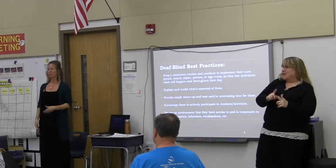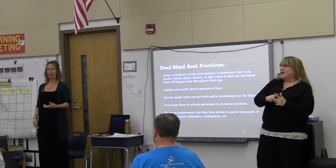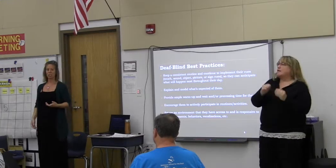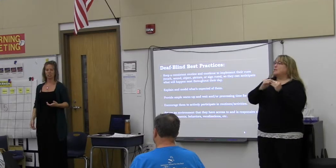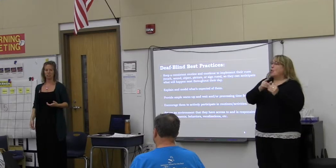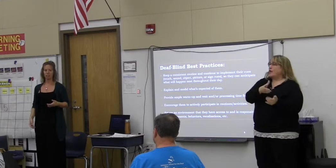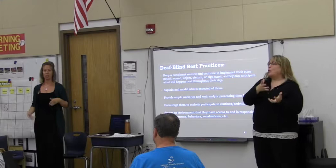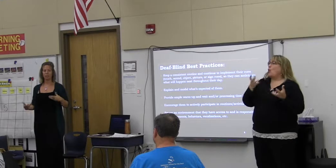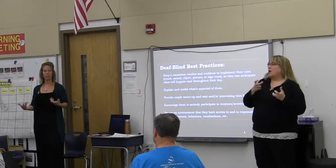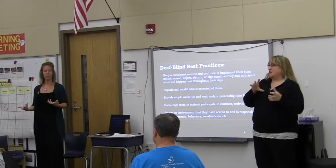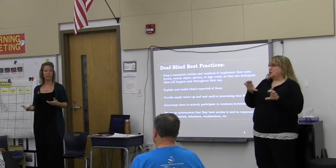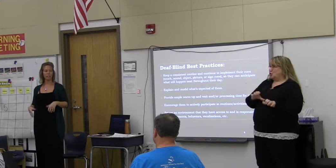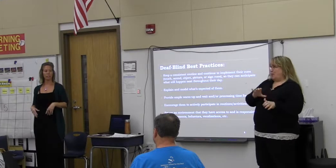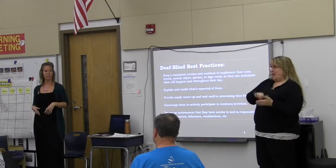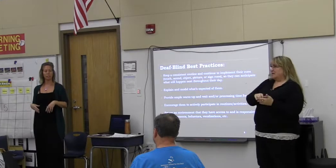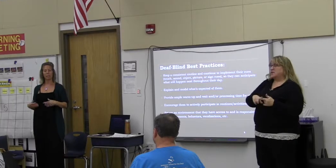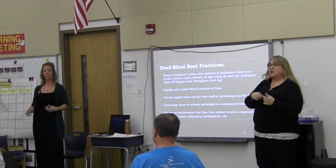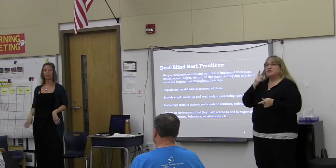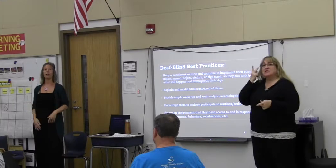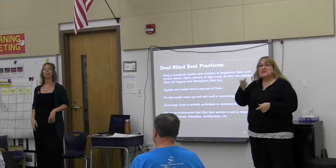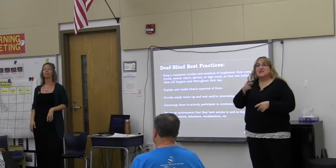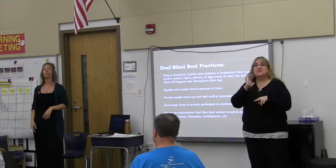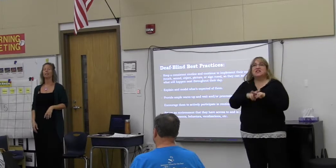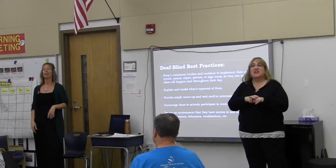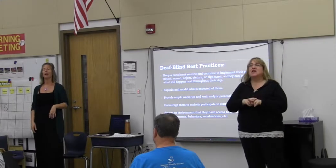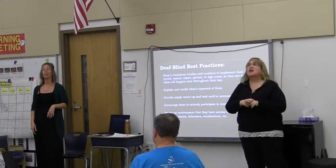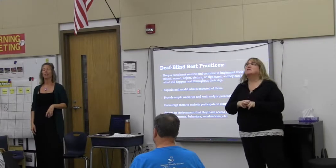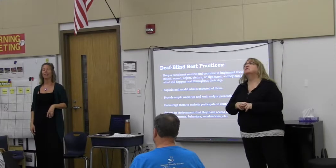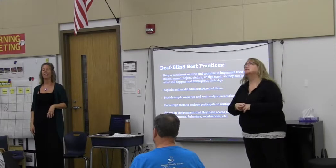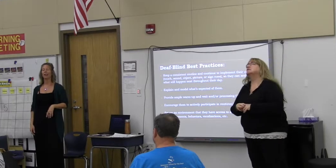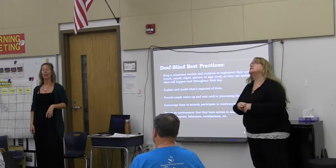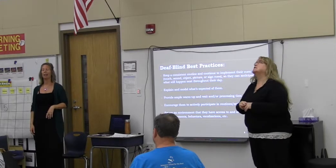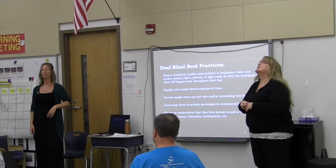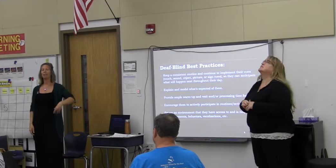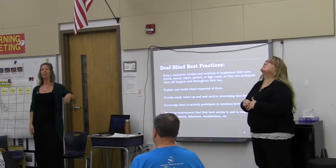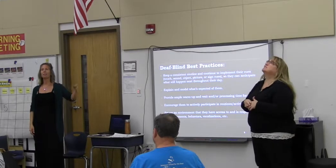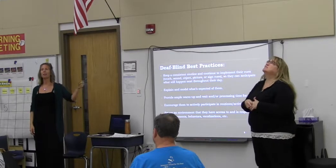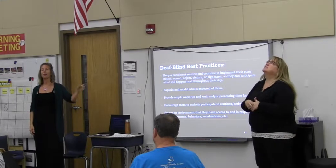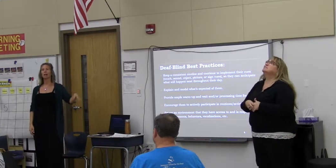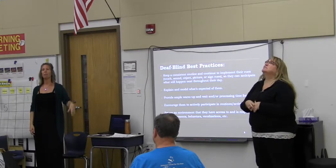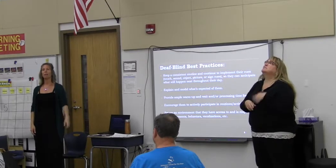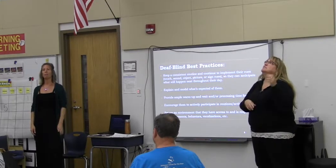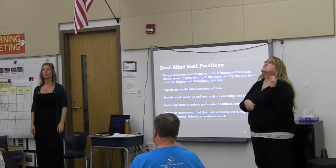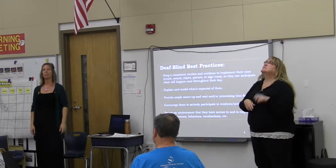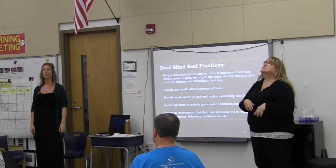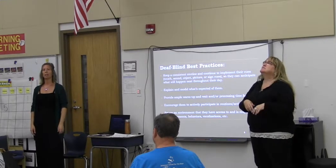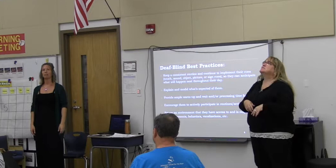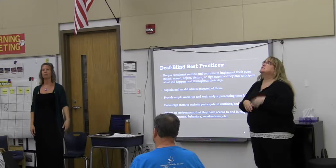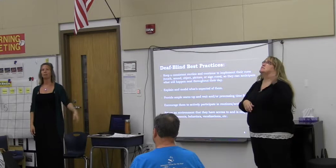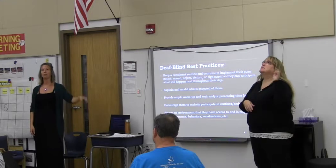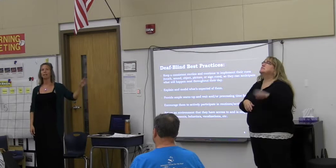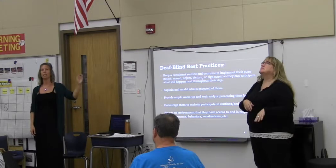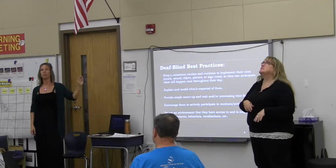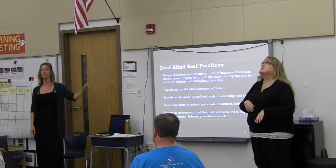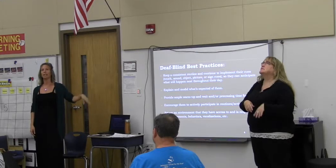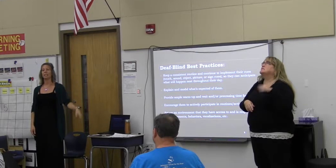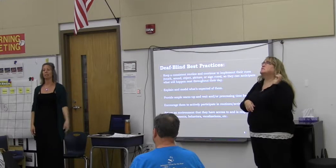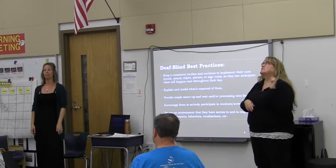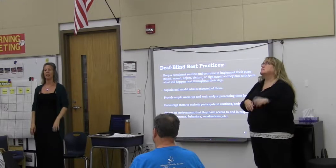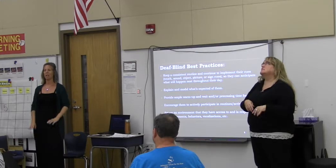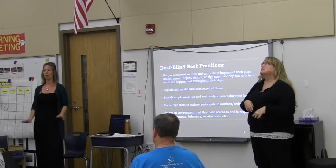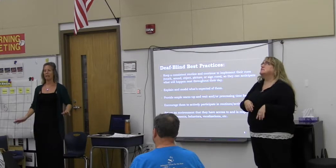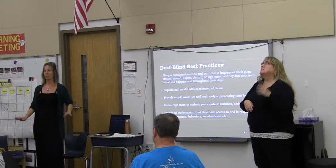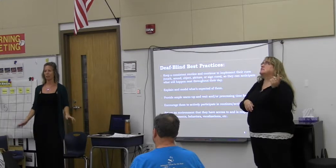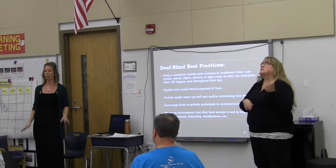if you can imagine, if they're kind of just sitting there and they're lifting an arm up and